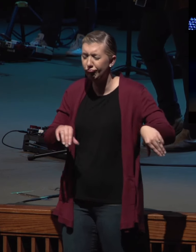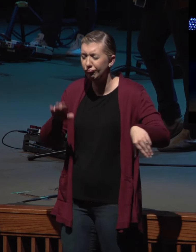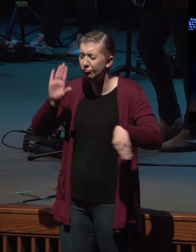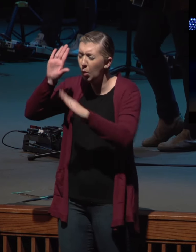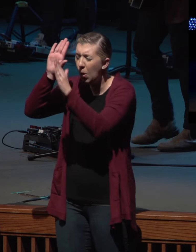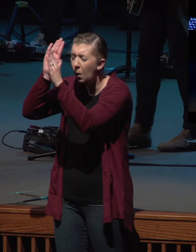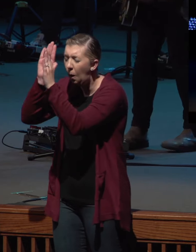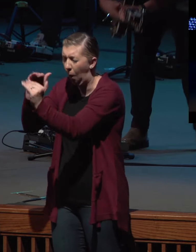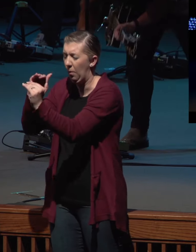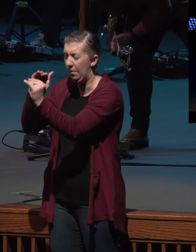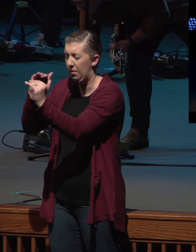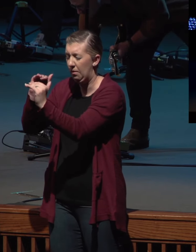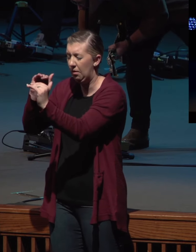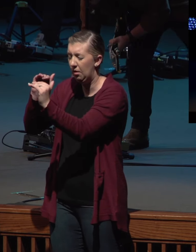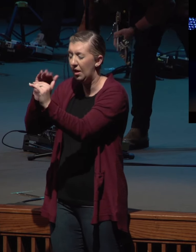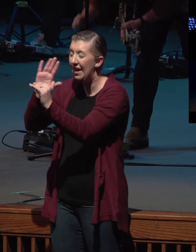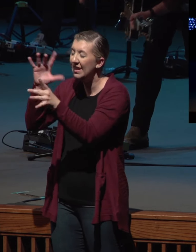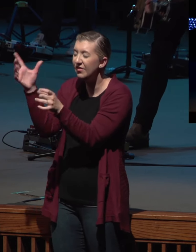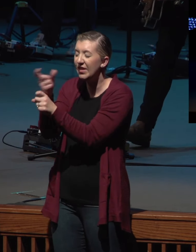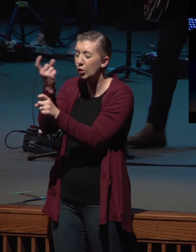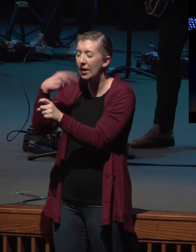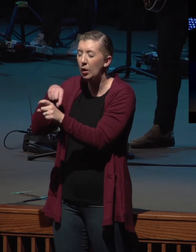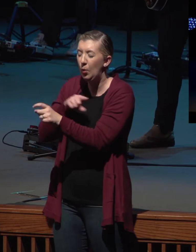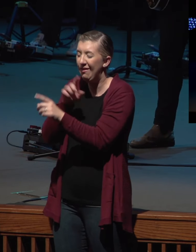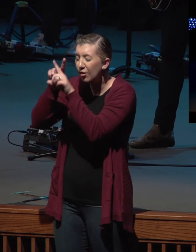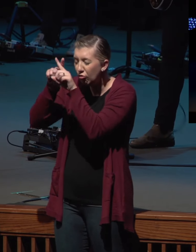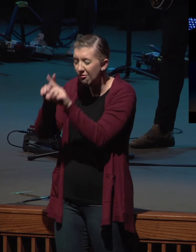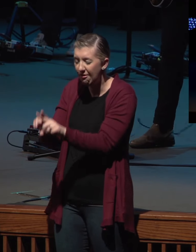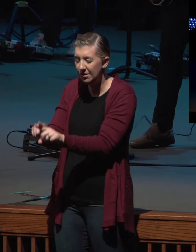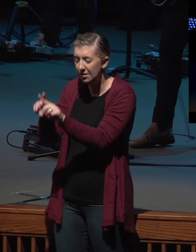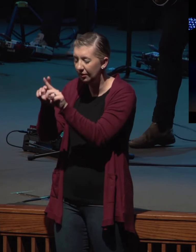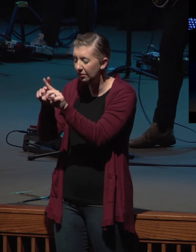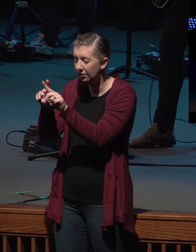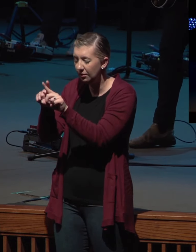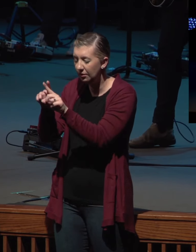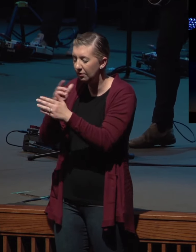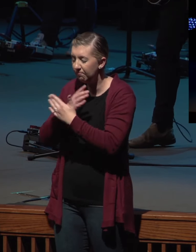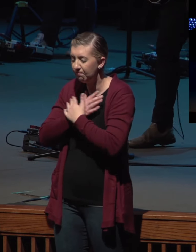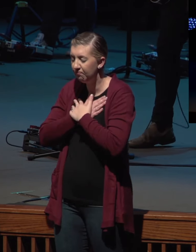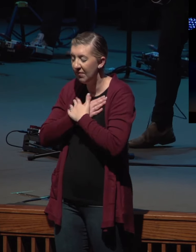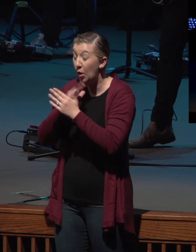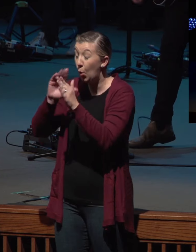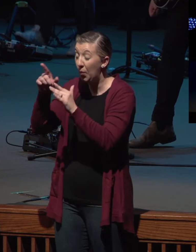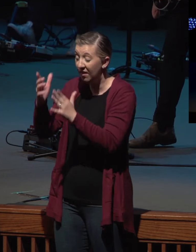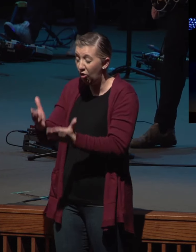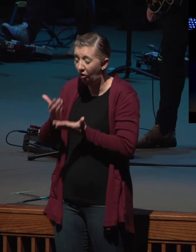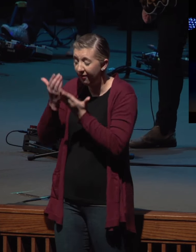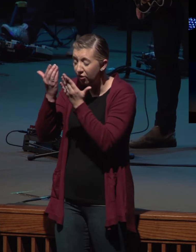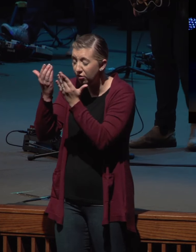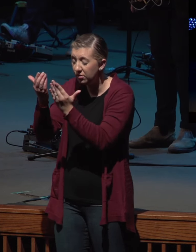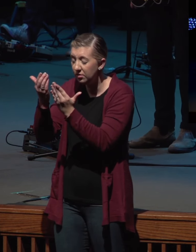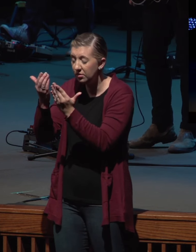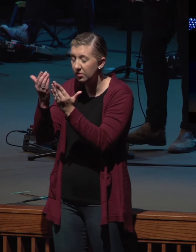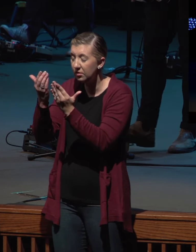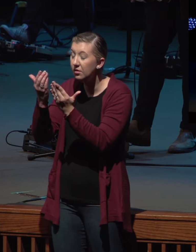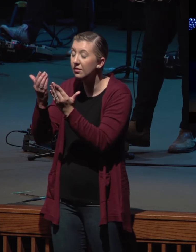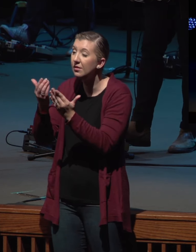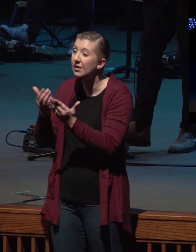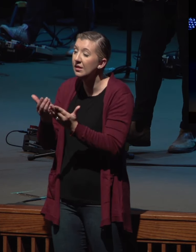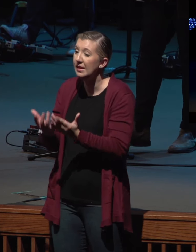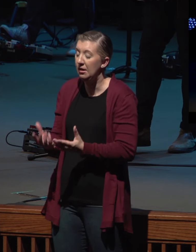May it be his victory we rest in, and the hope he offers that gives